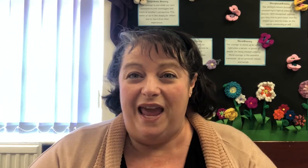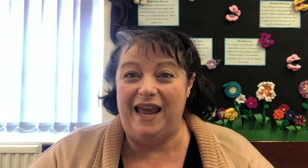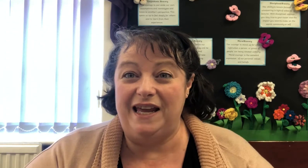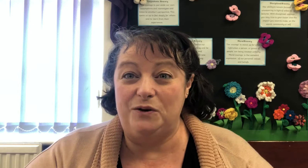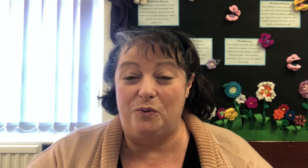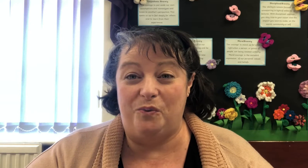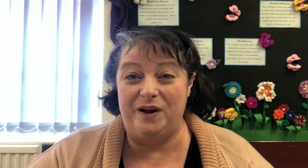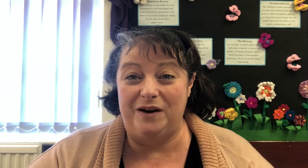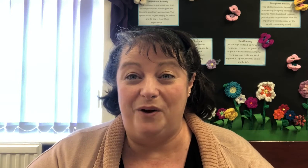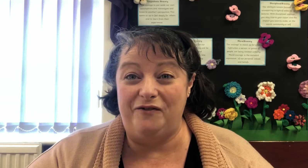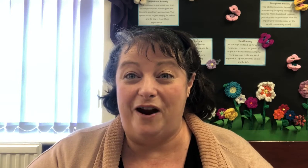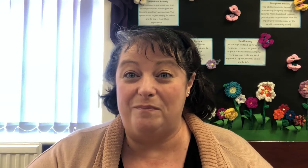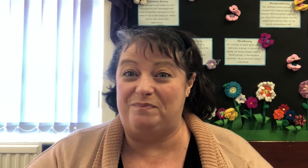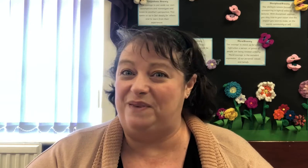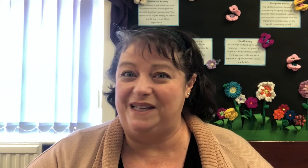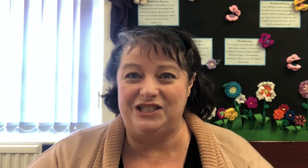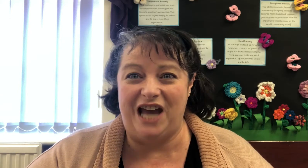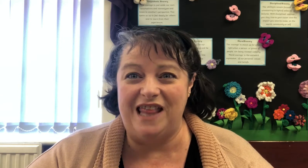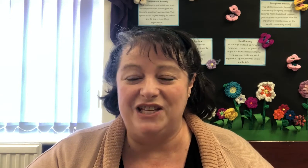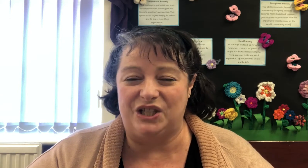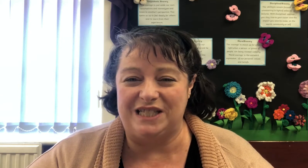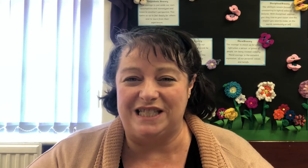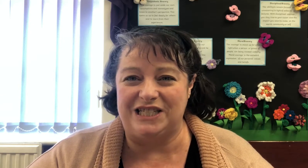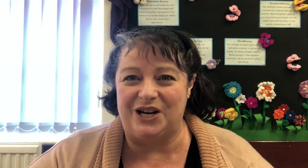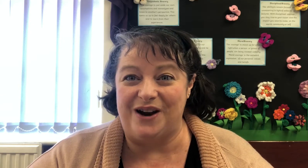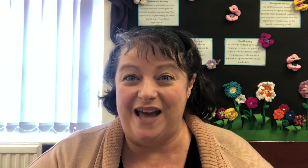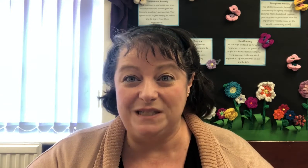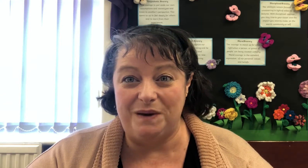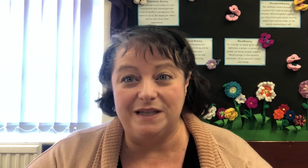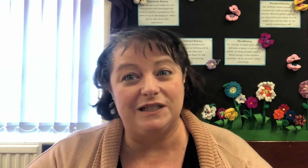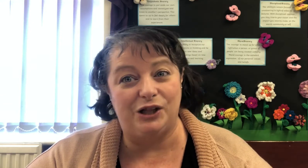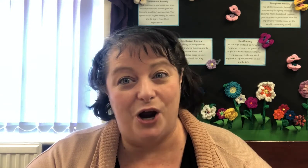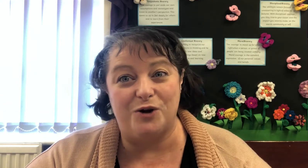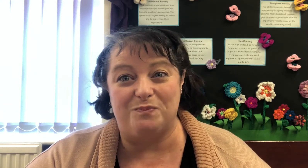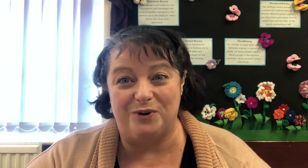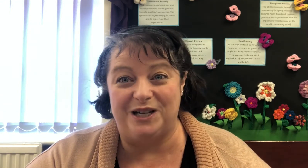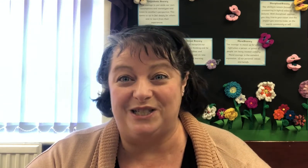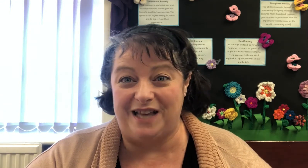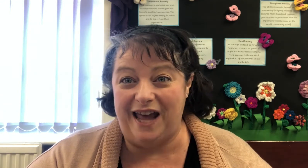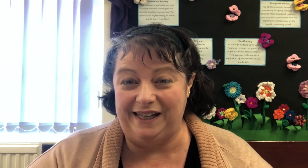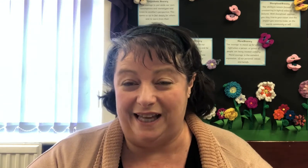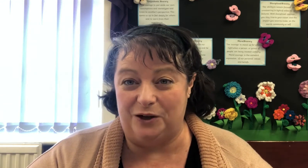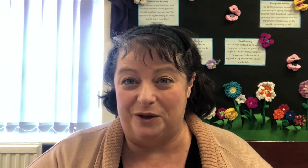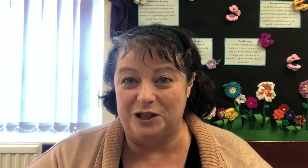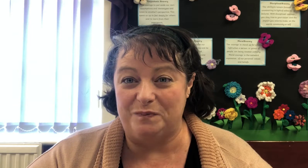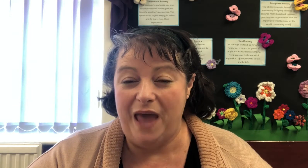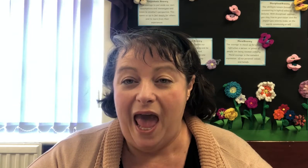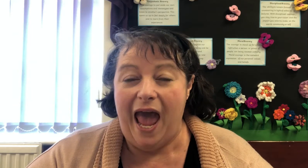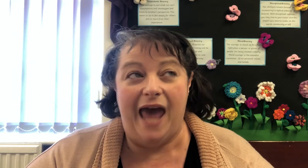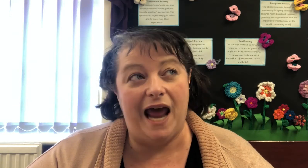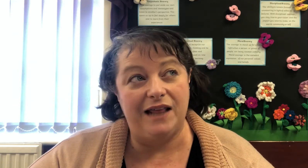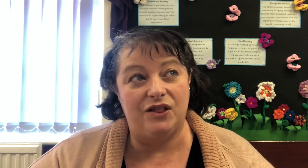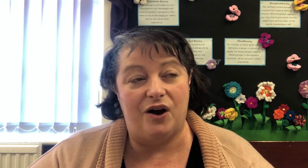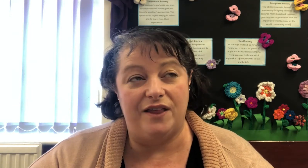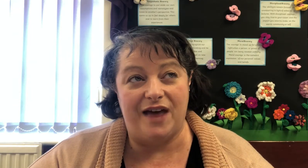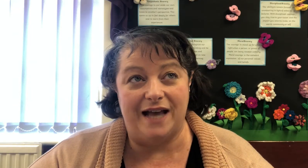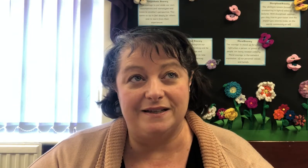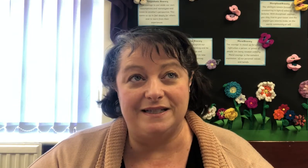And one of our biggest challenges this year has been to learn British Sign Language. And I thought that since